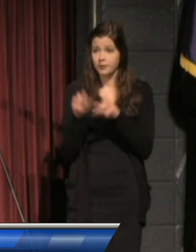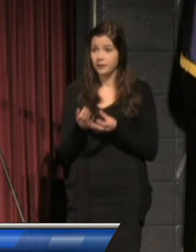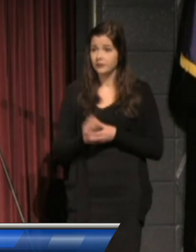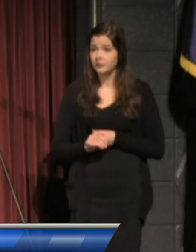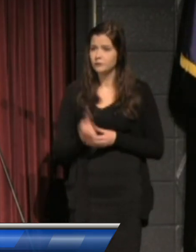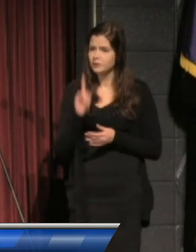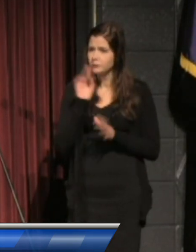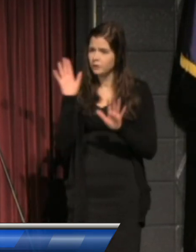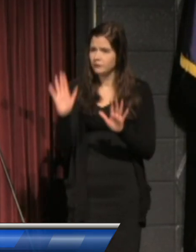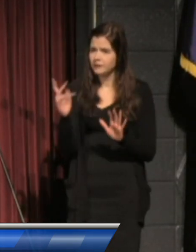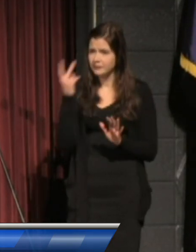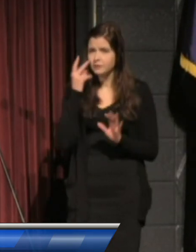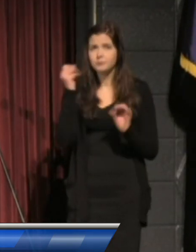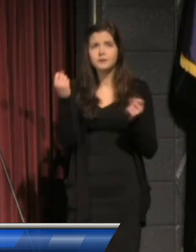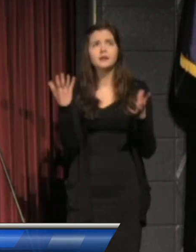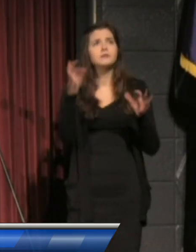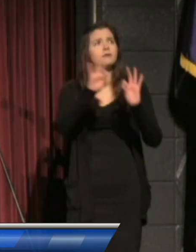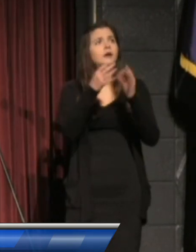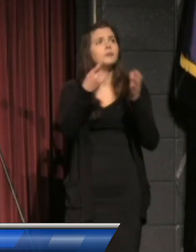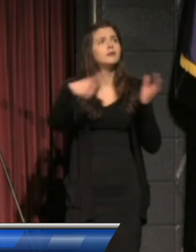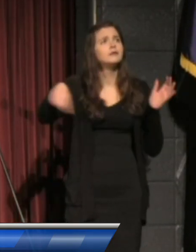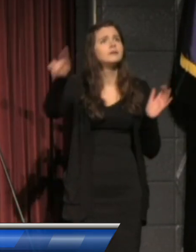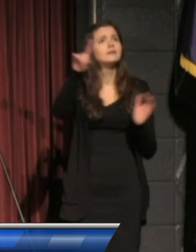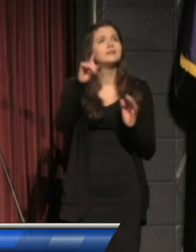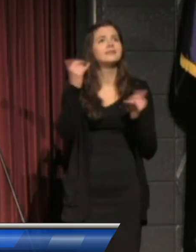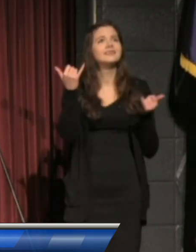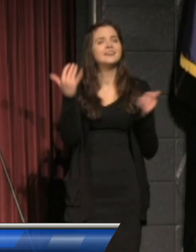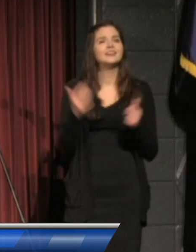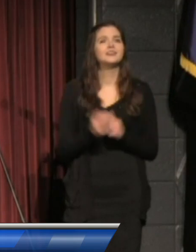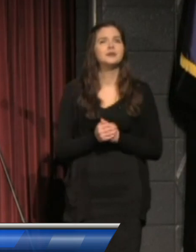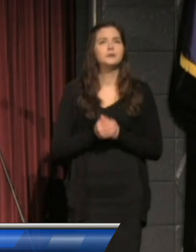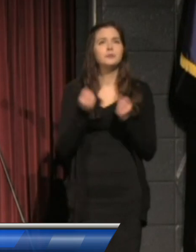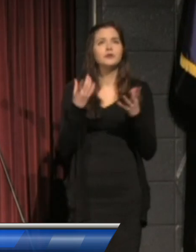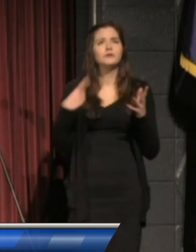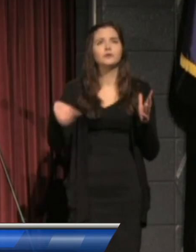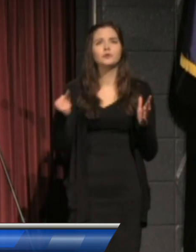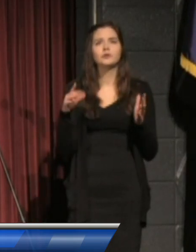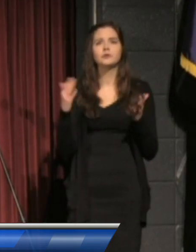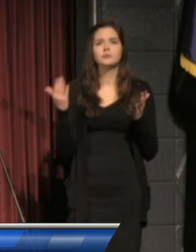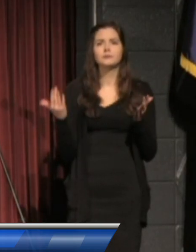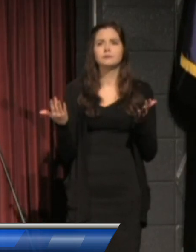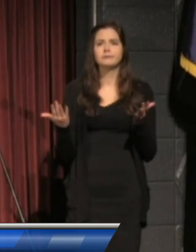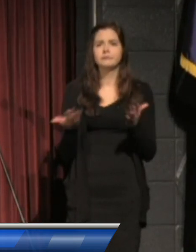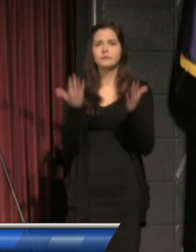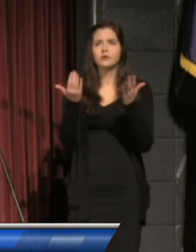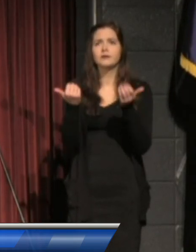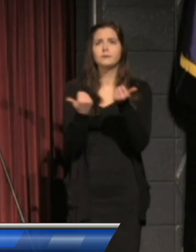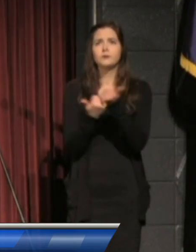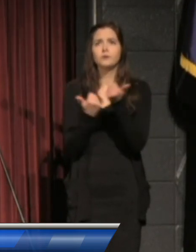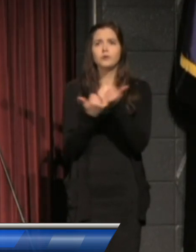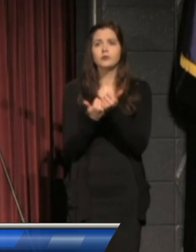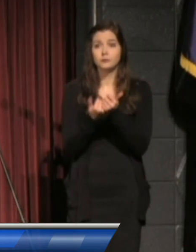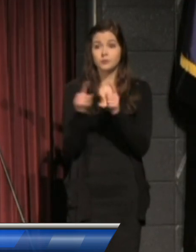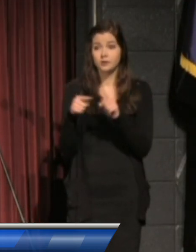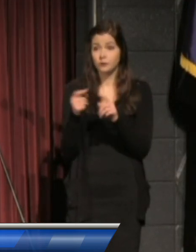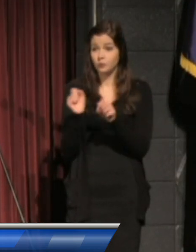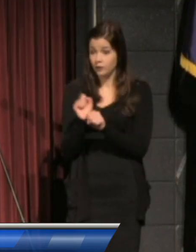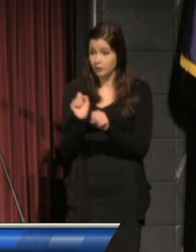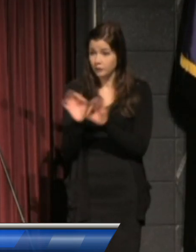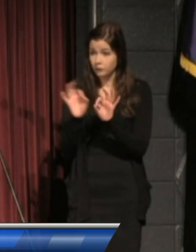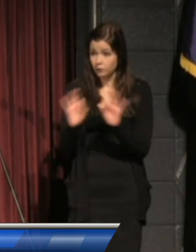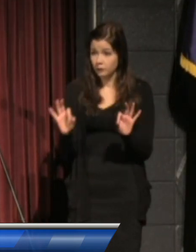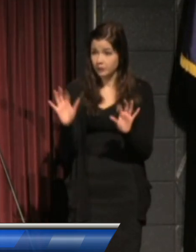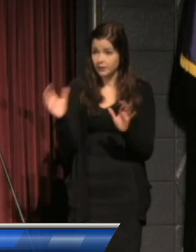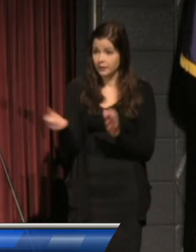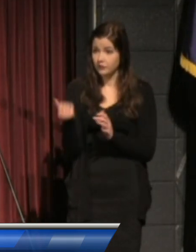great to see so many family members here today. Many of you have provided valuable support for these students during their work on degrees that they will